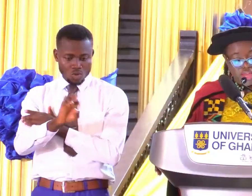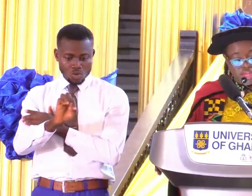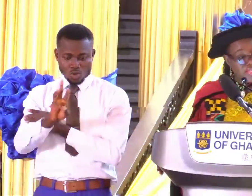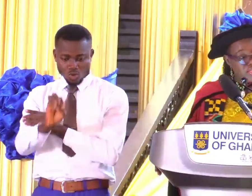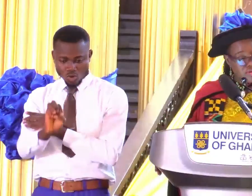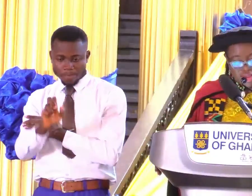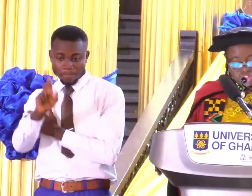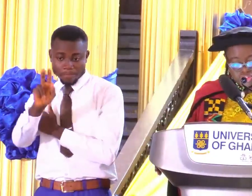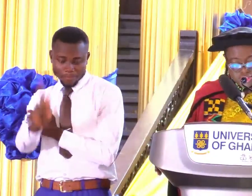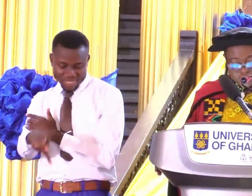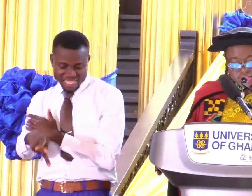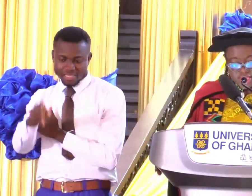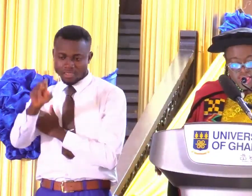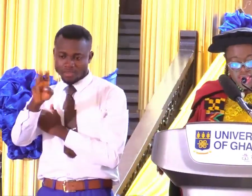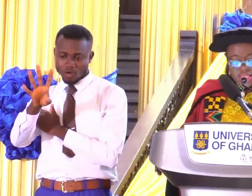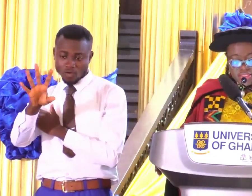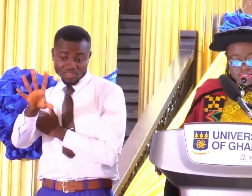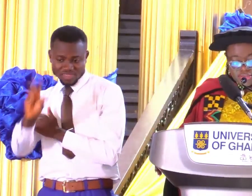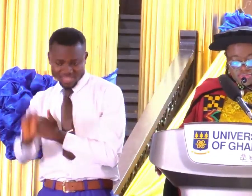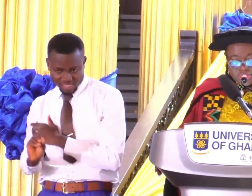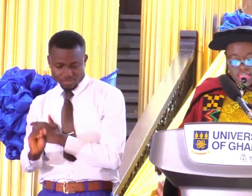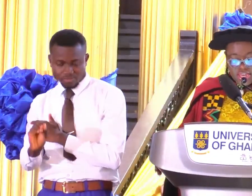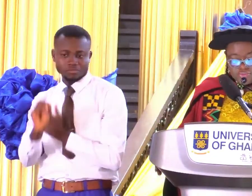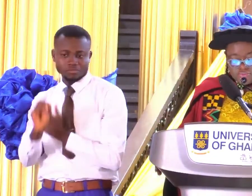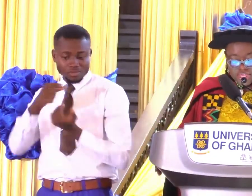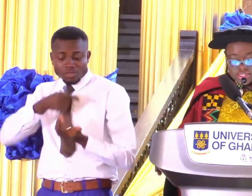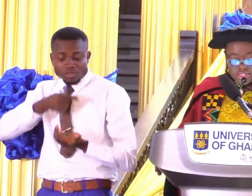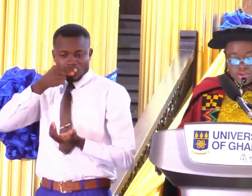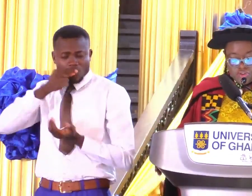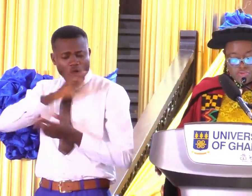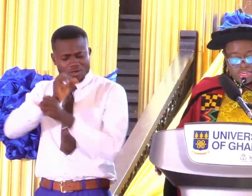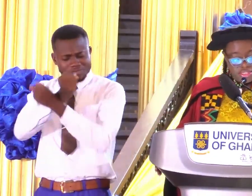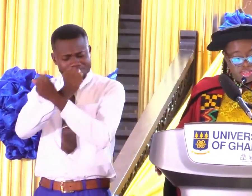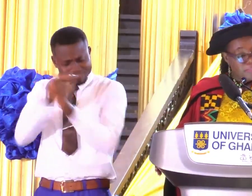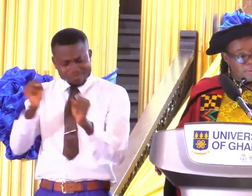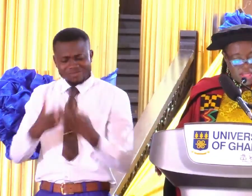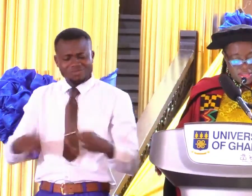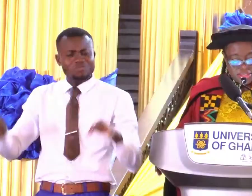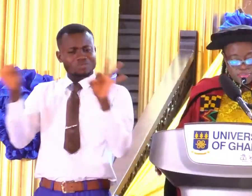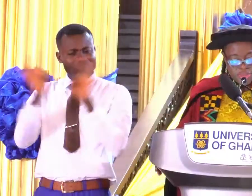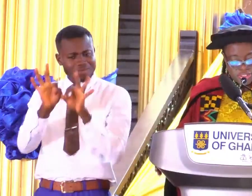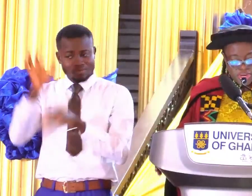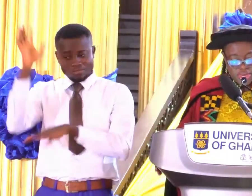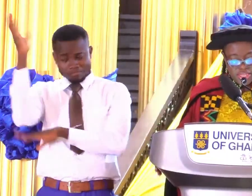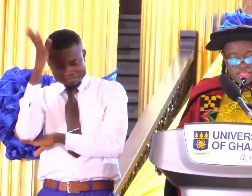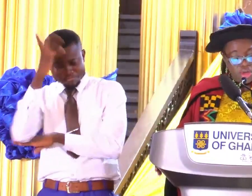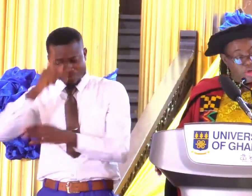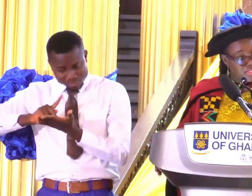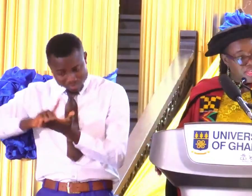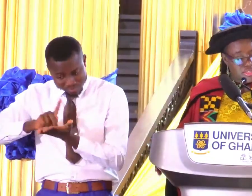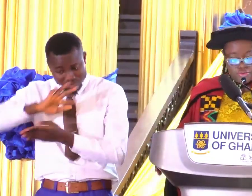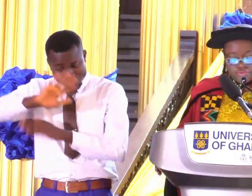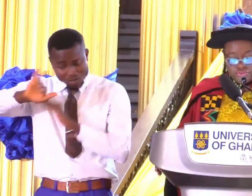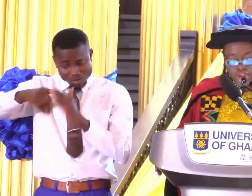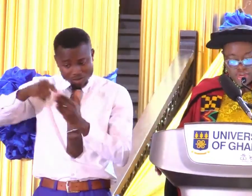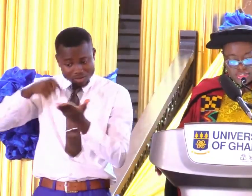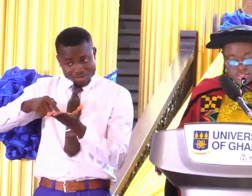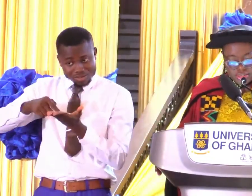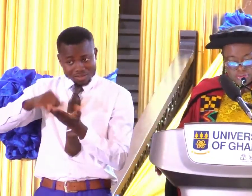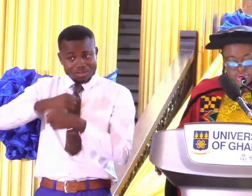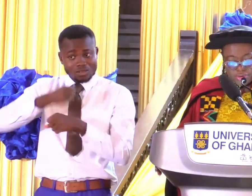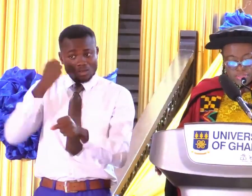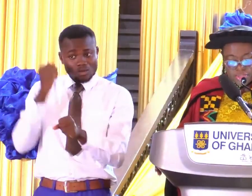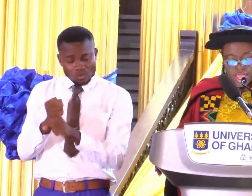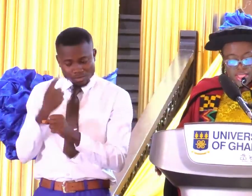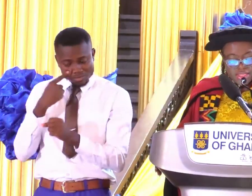drug interactions, the safety and efficacy of medicinal plants, particularly in the context of drug